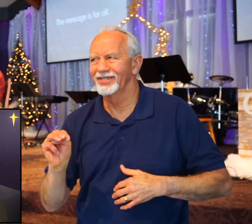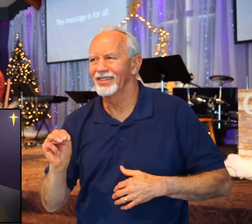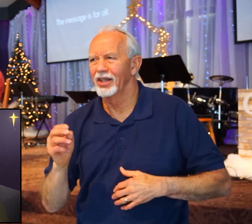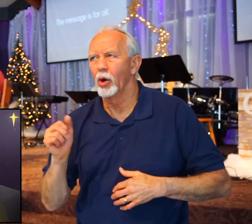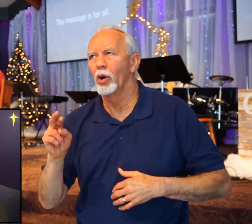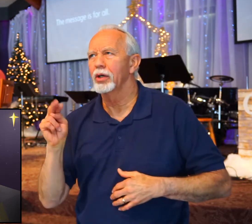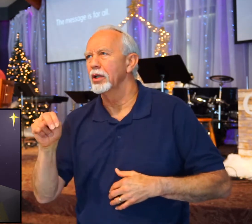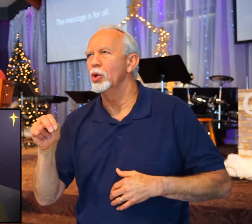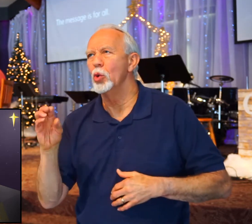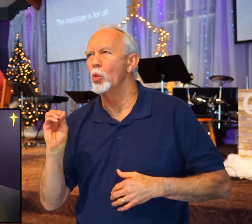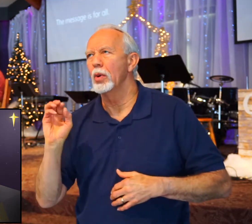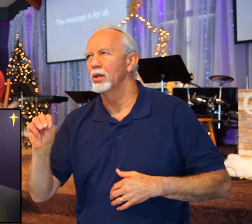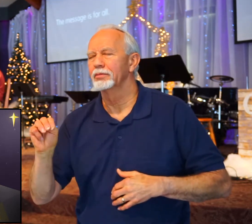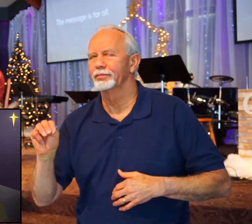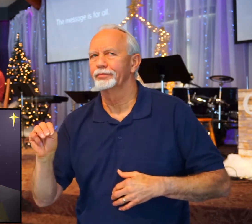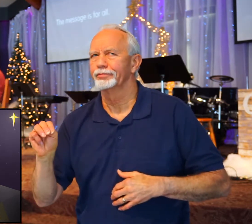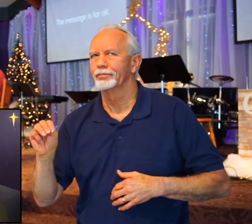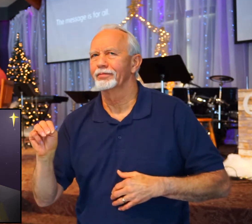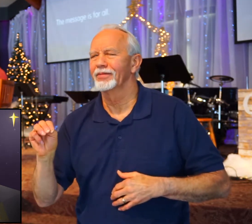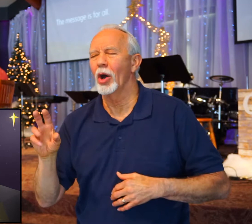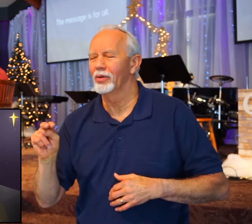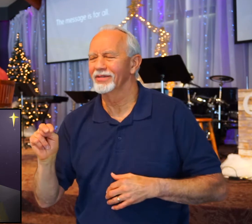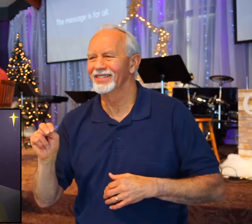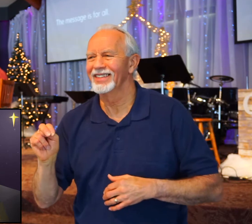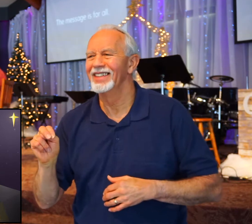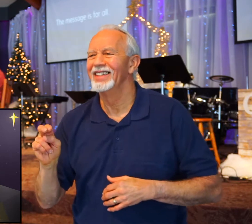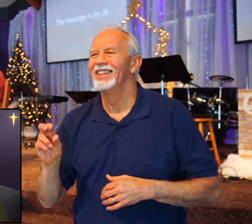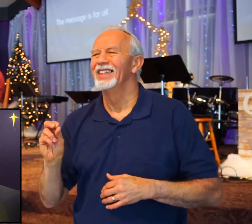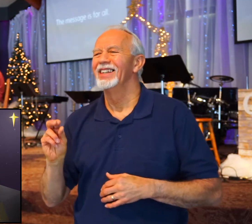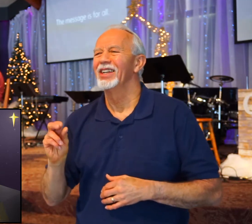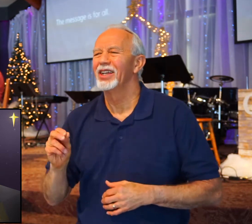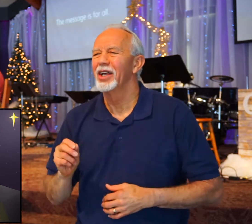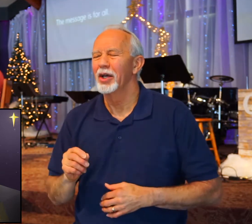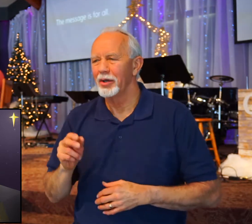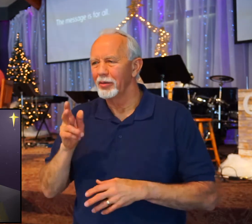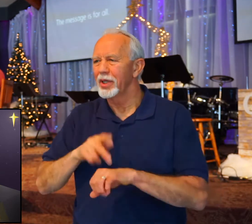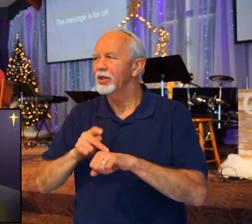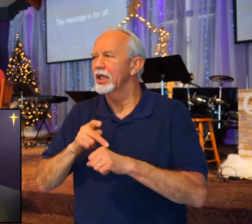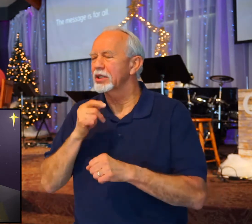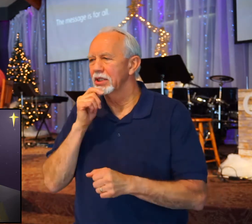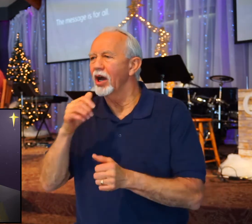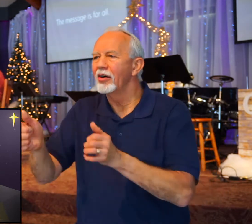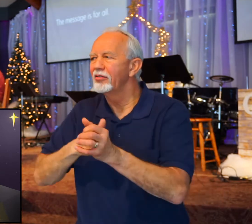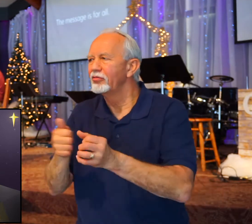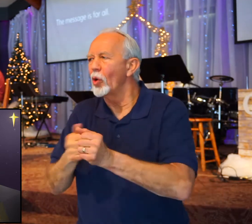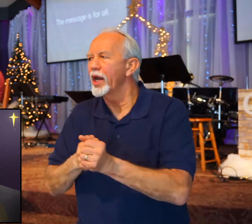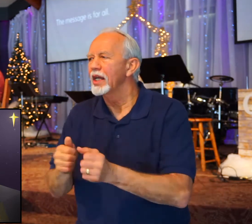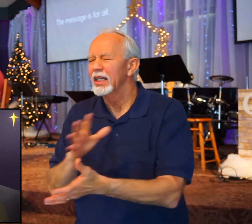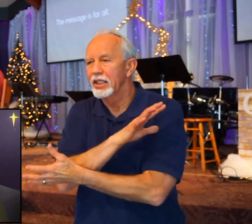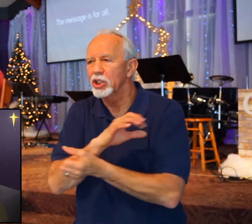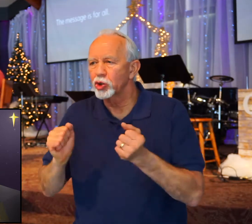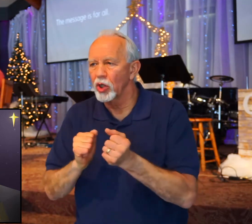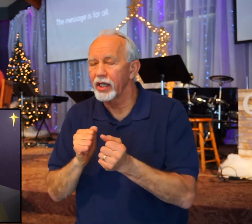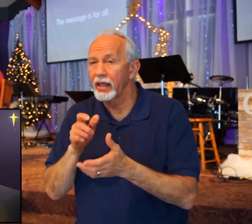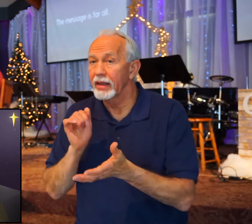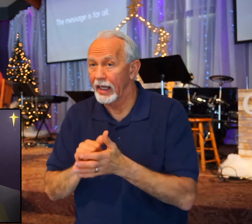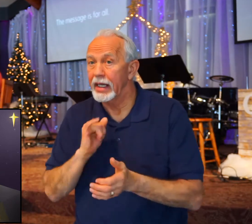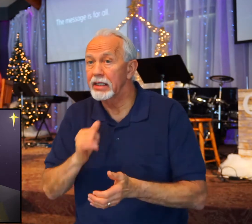Or noom. Yeah. No, while Peter doesn't shy away from the destruction that is